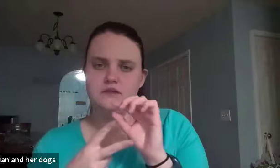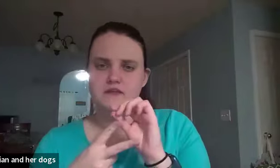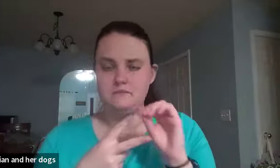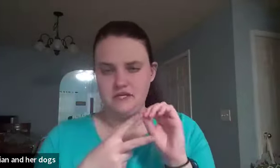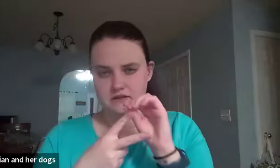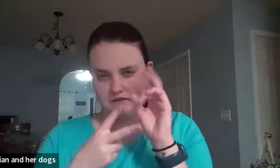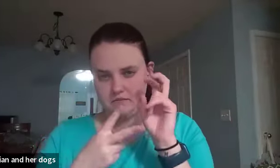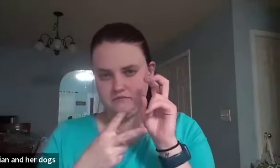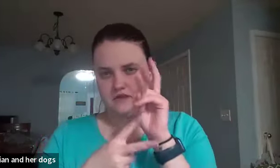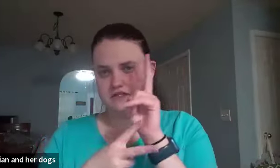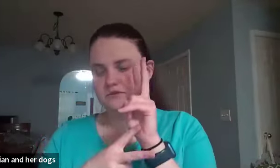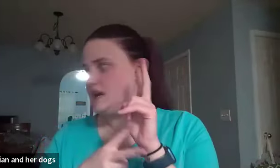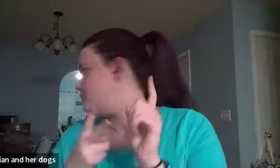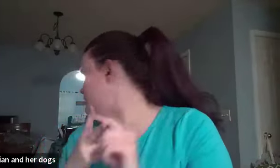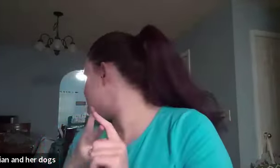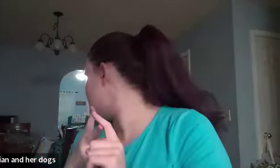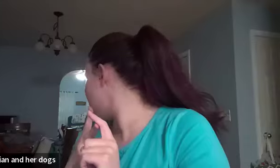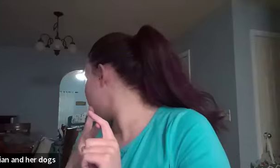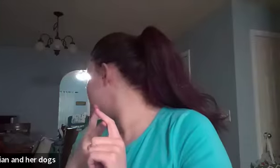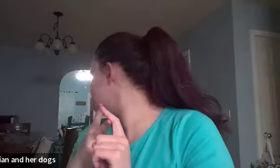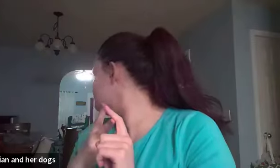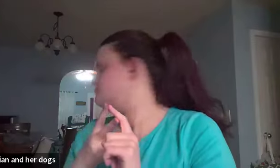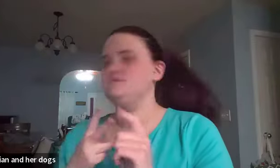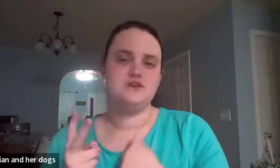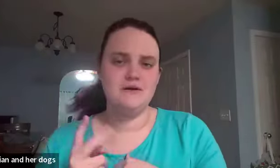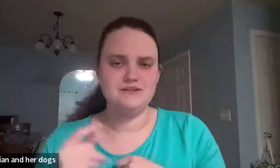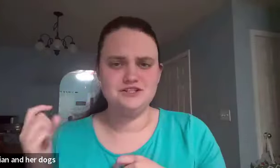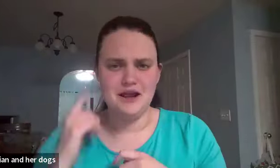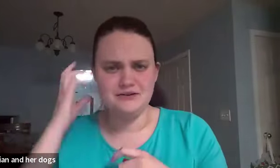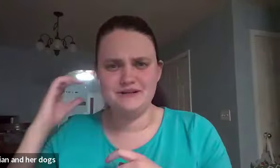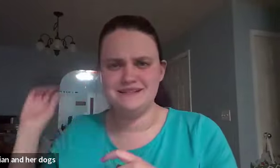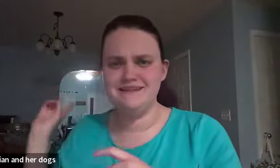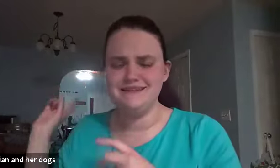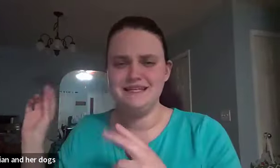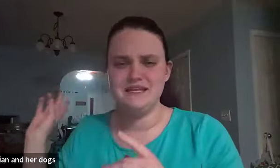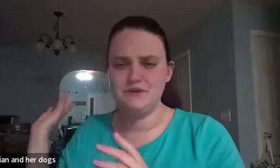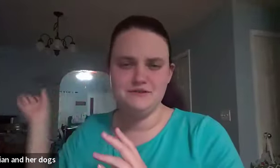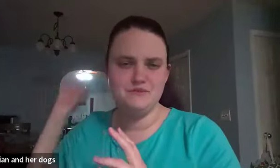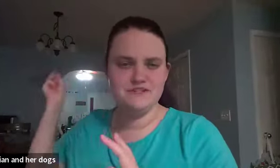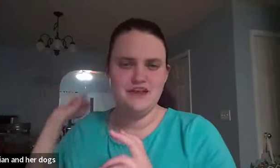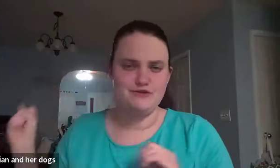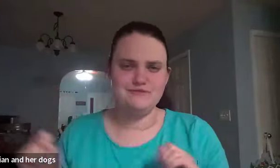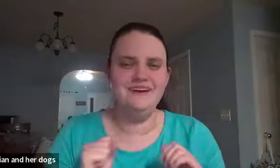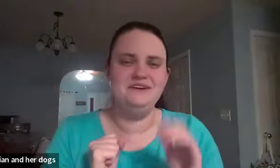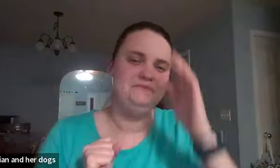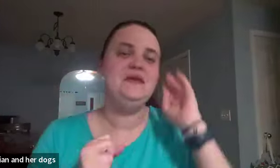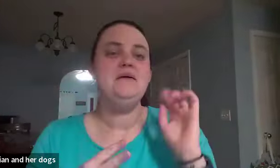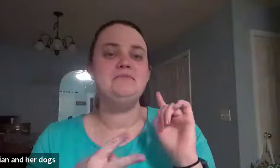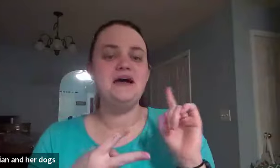of like the beat, like the double tap, one tap. Sorry, I heard noise and it's Henry. He was moving to the couch.